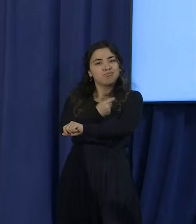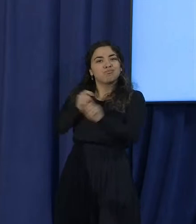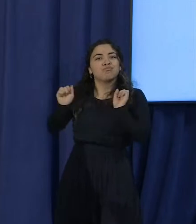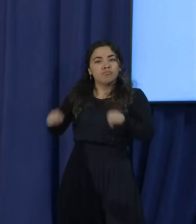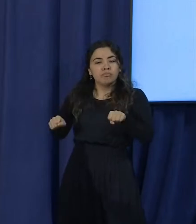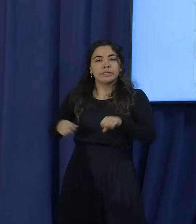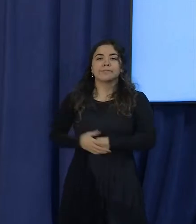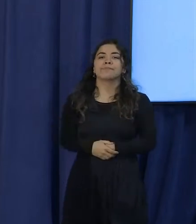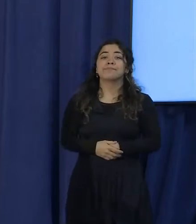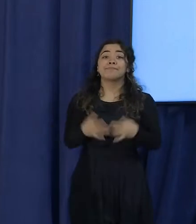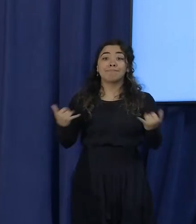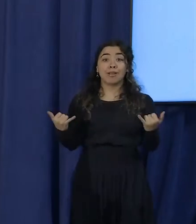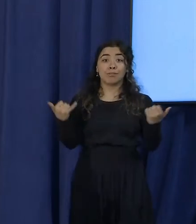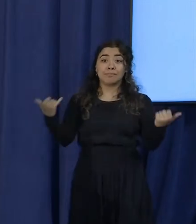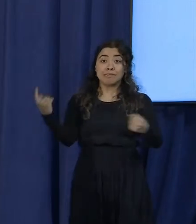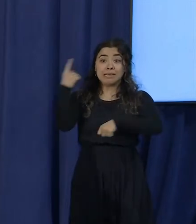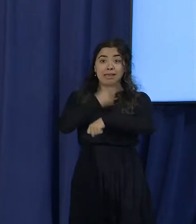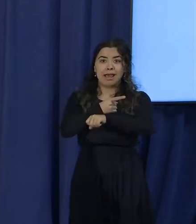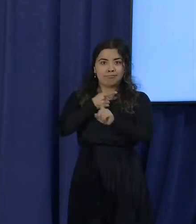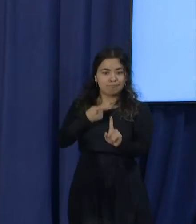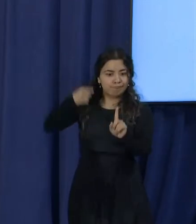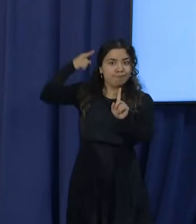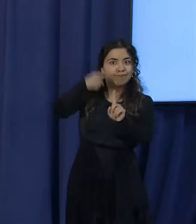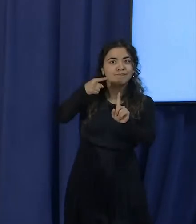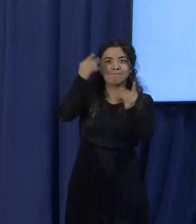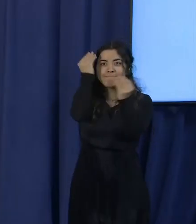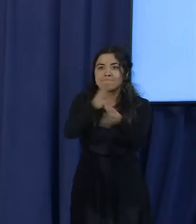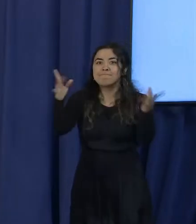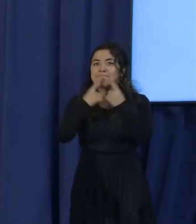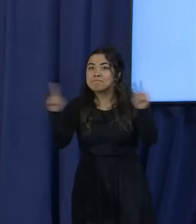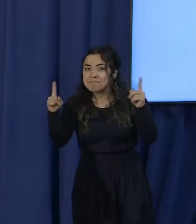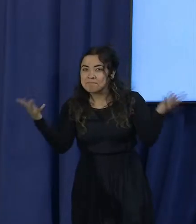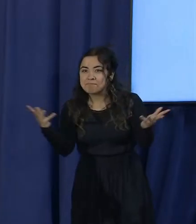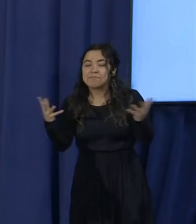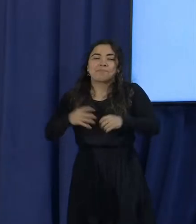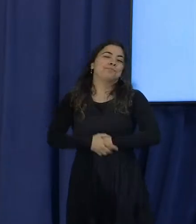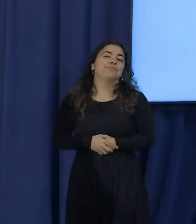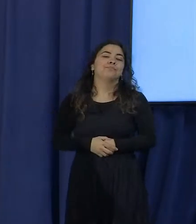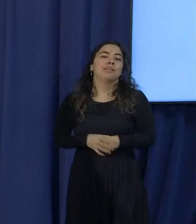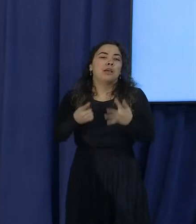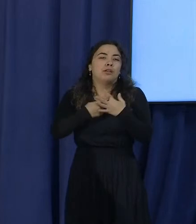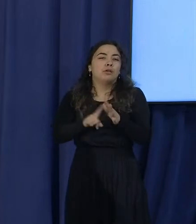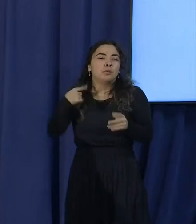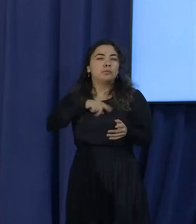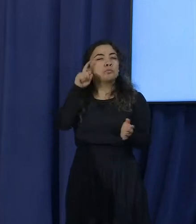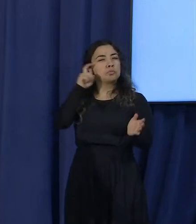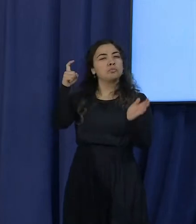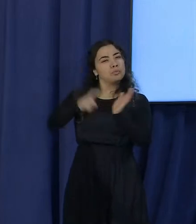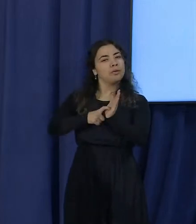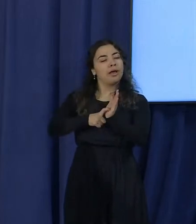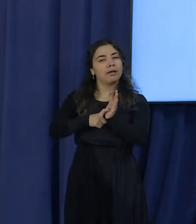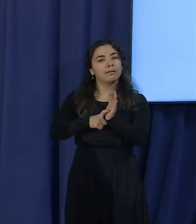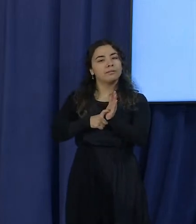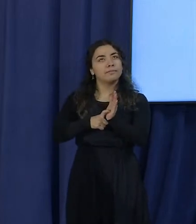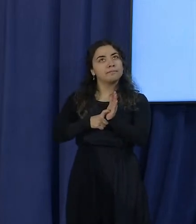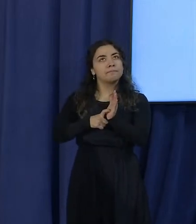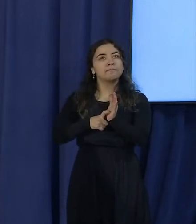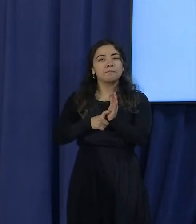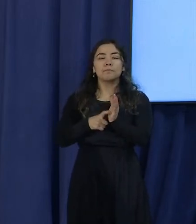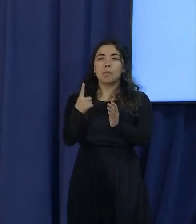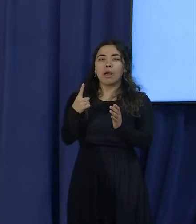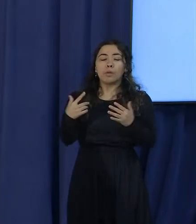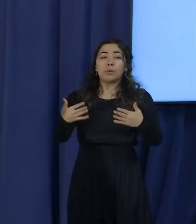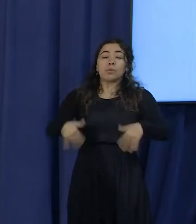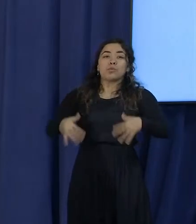major purpose of today's announcement, which starts from a point of recognizing that one of the